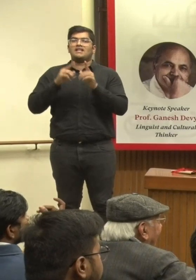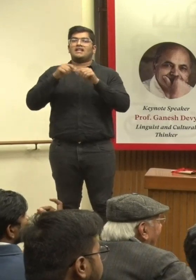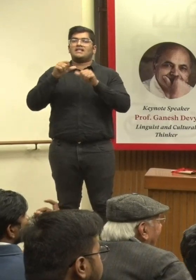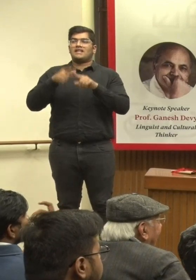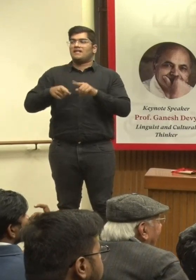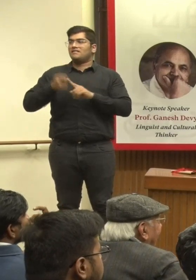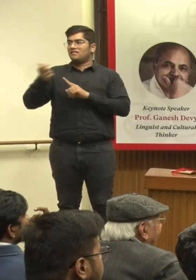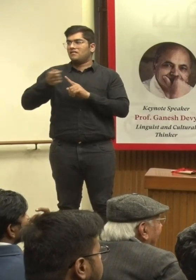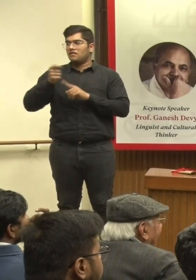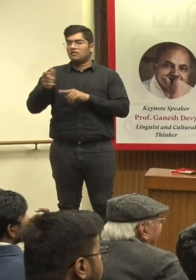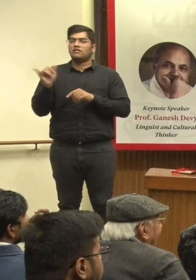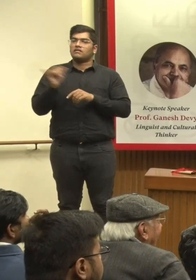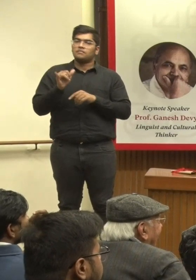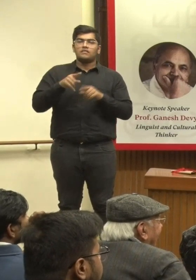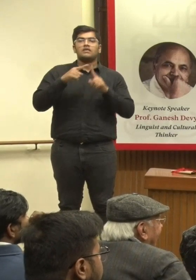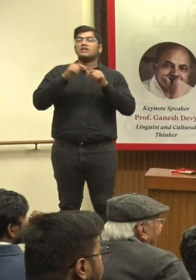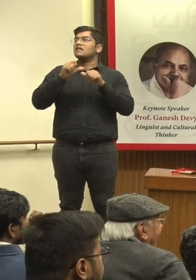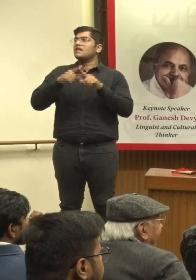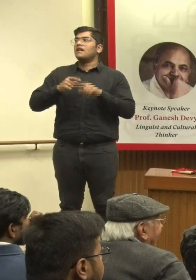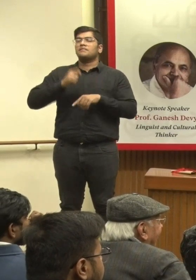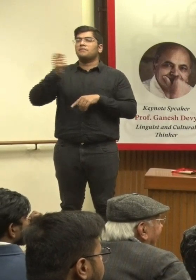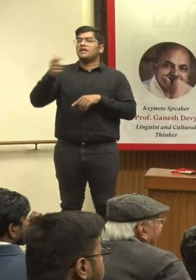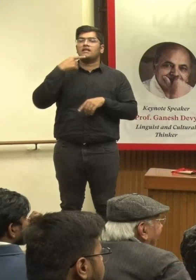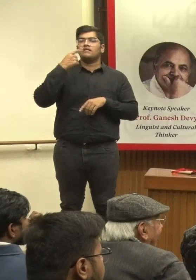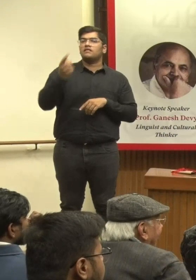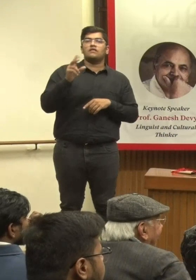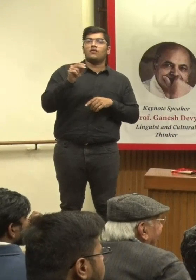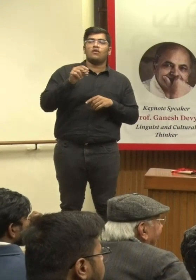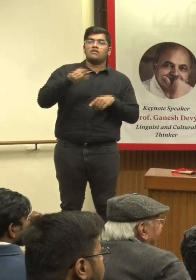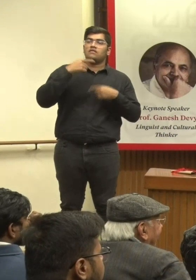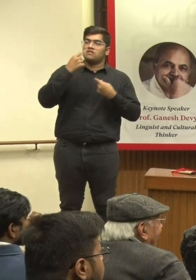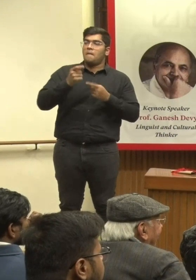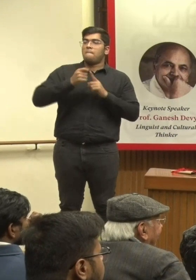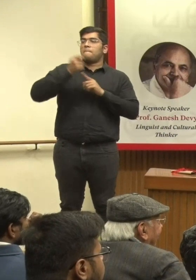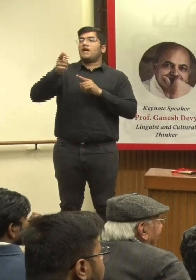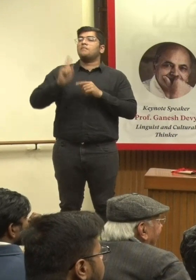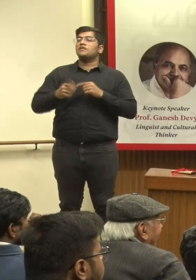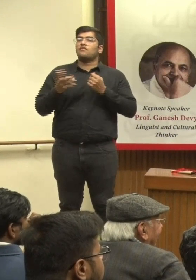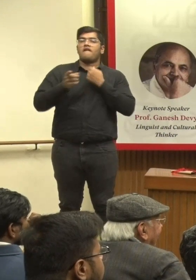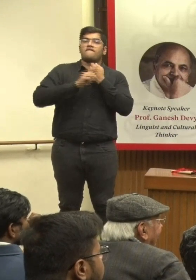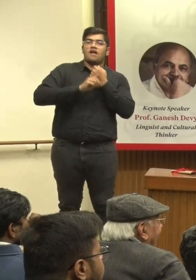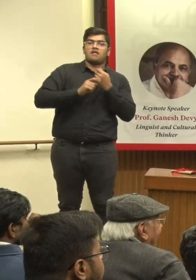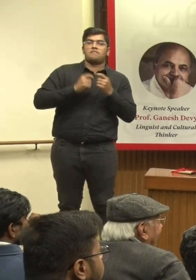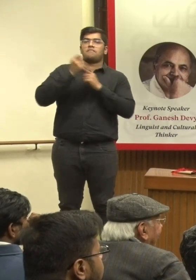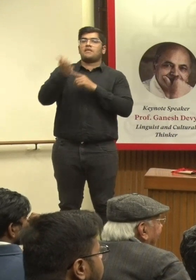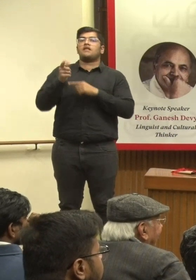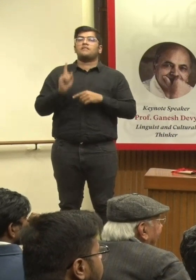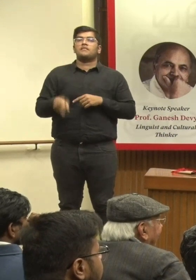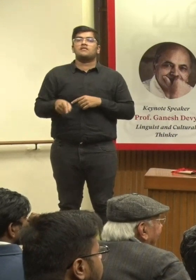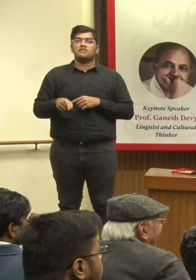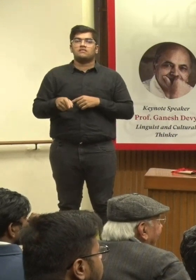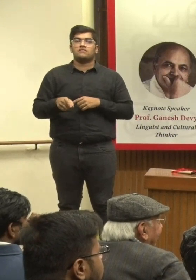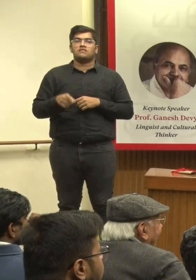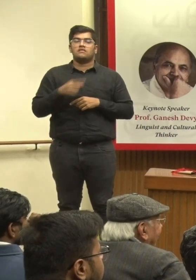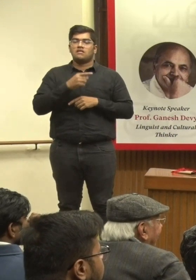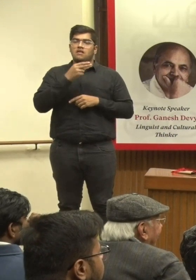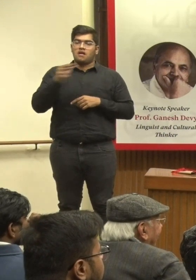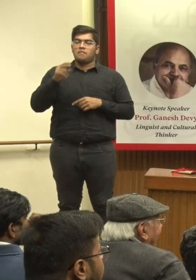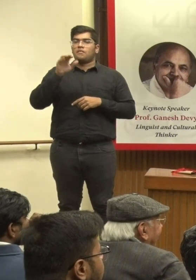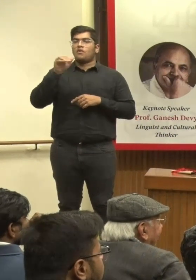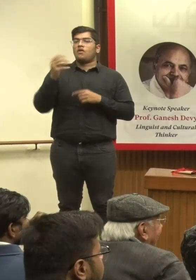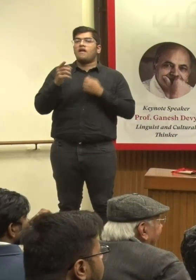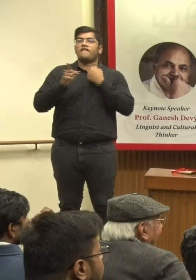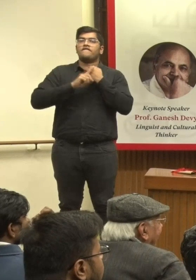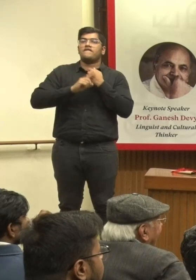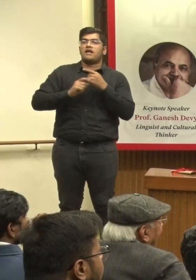asked to pay not tax, but fine. The tax they paid was called fine. Even today,